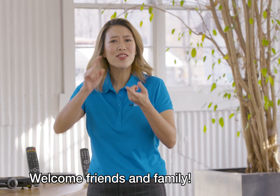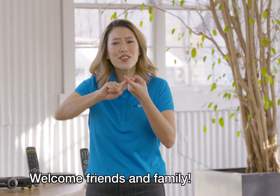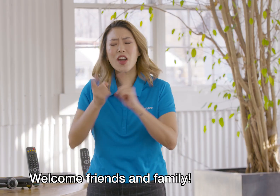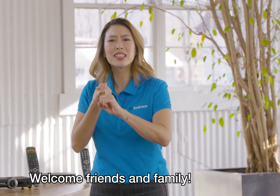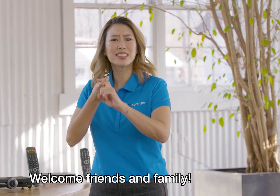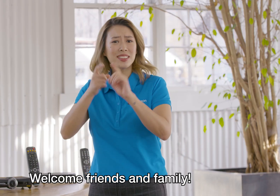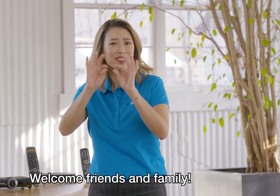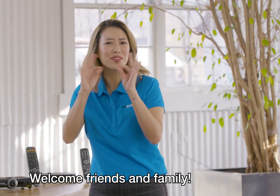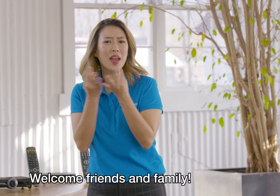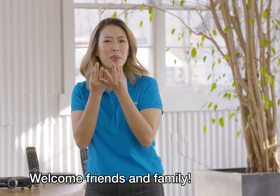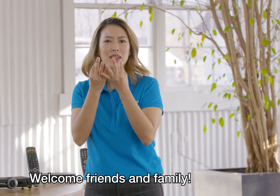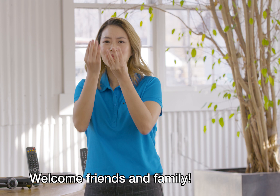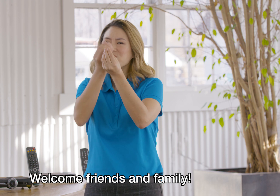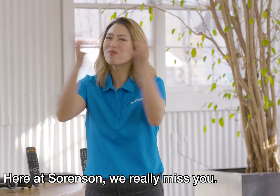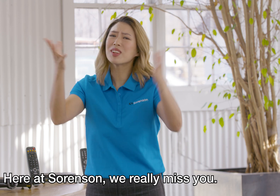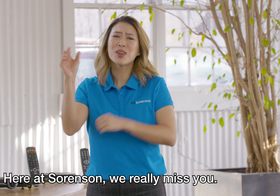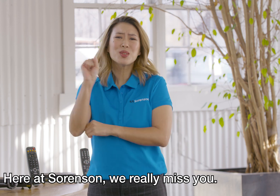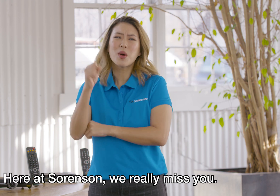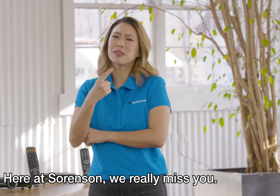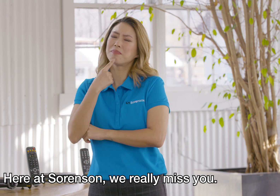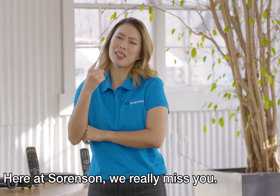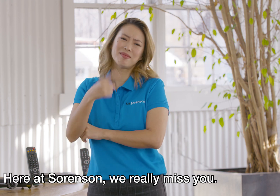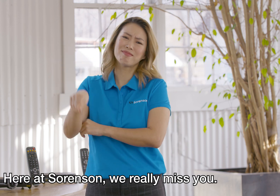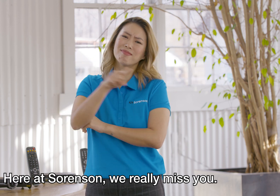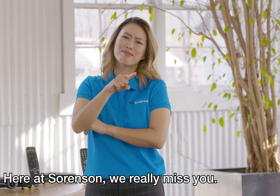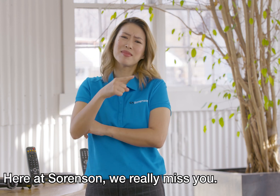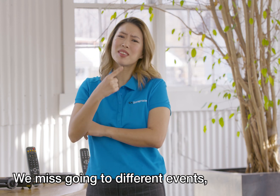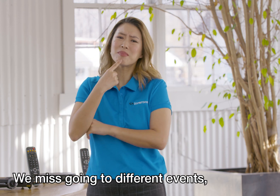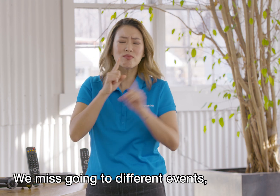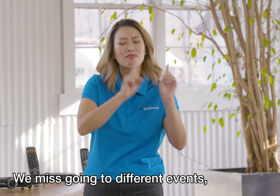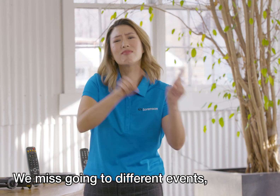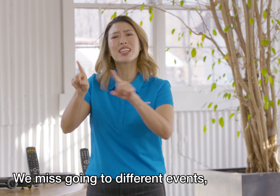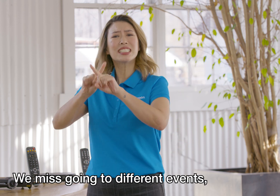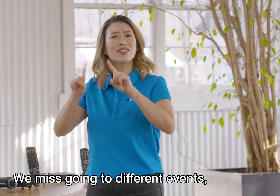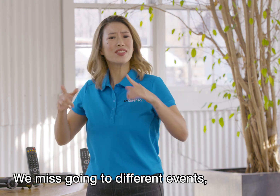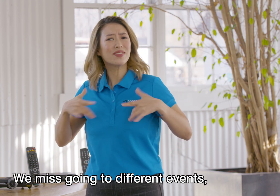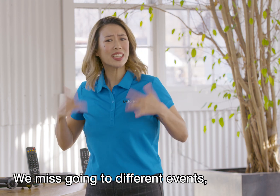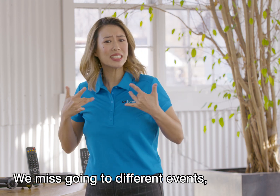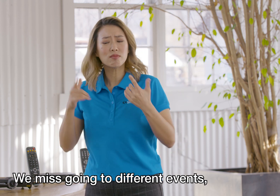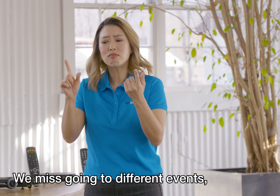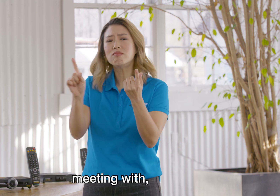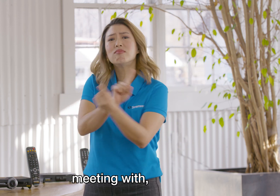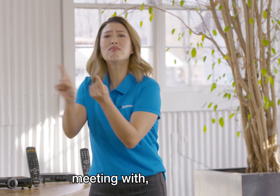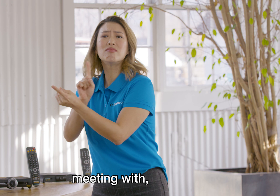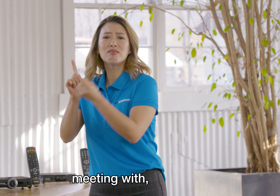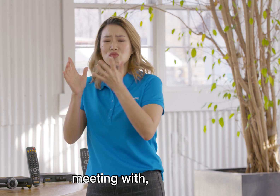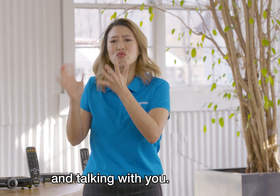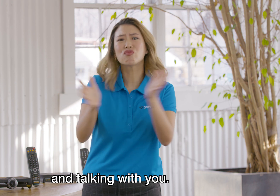Welcome, friends and family. Here at Sorenson, we really miss you. We miss going to different events, meeting with, and